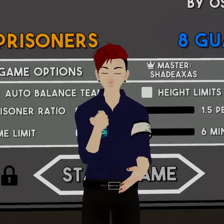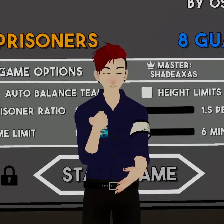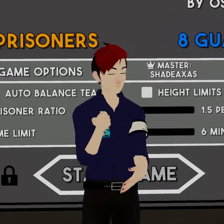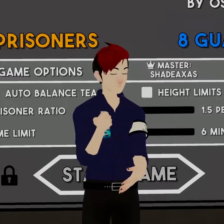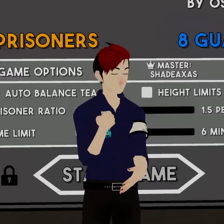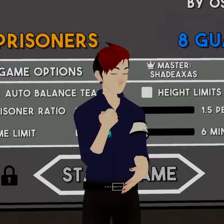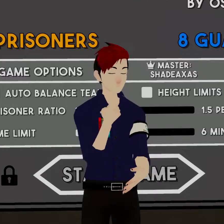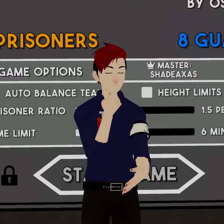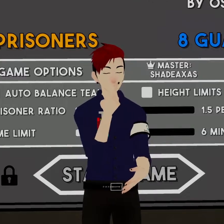Red.